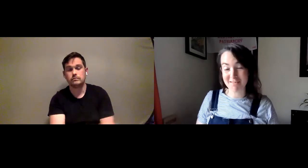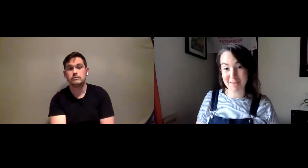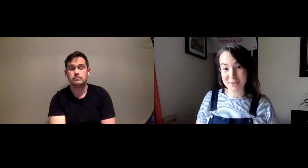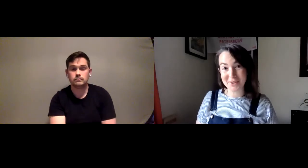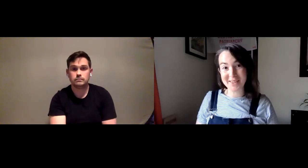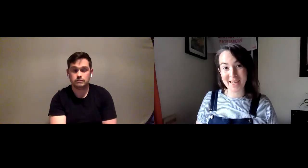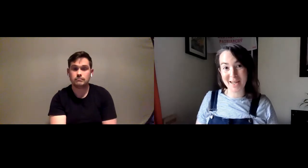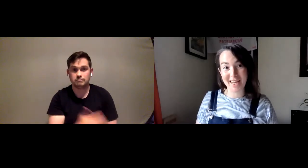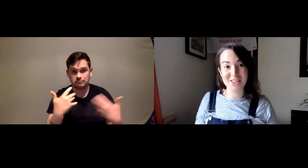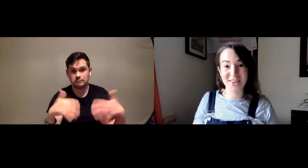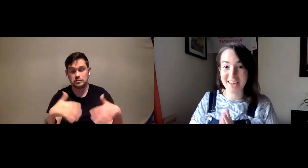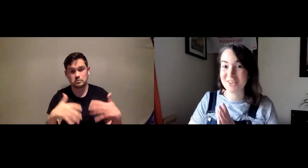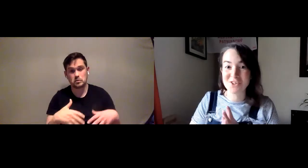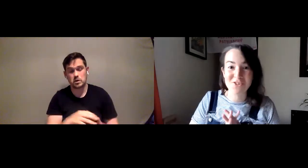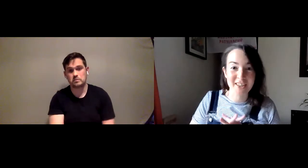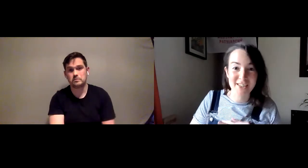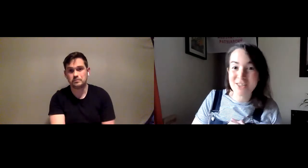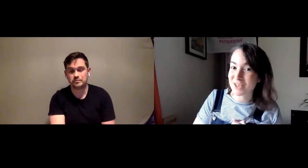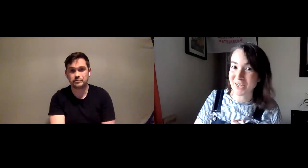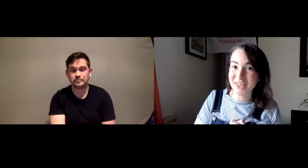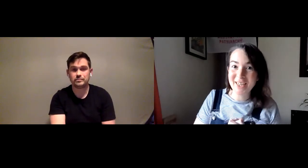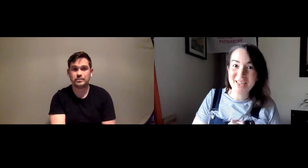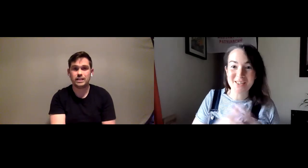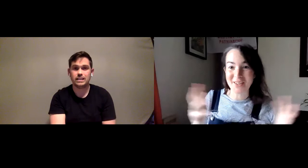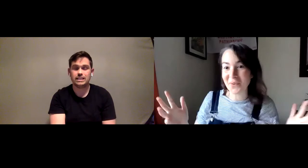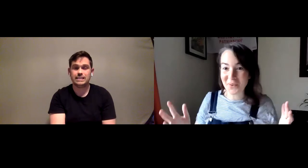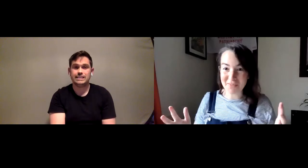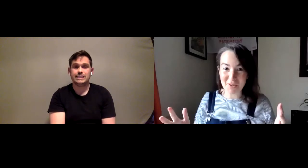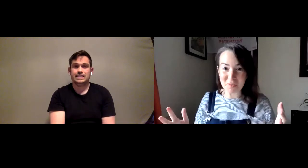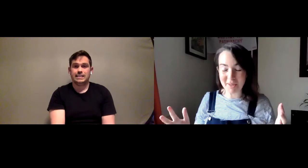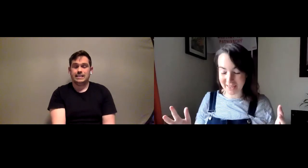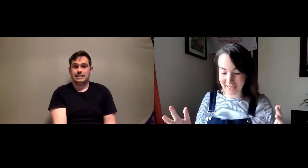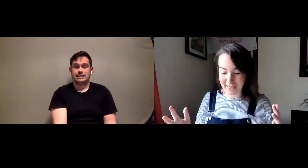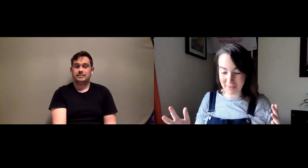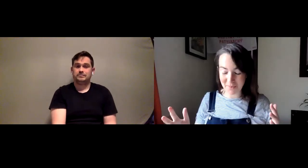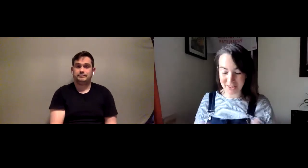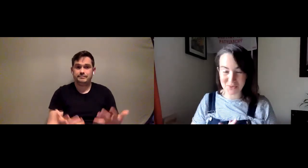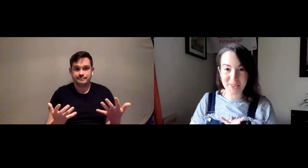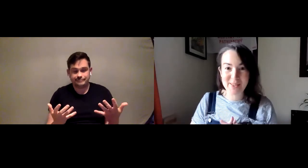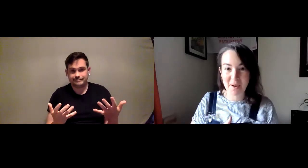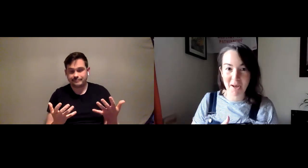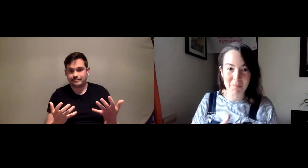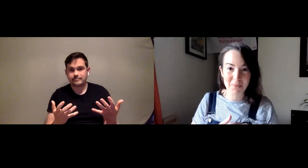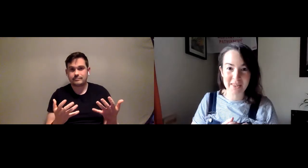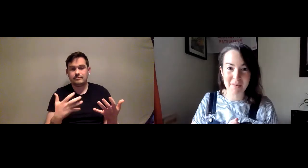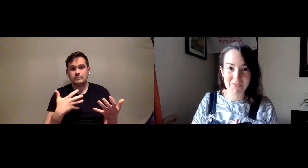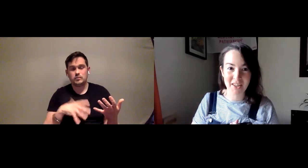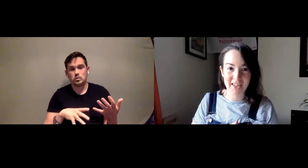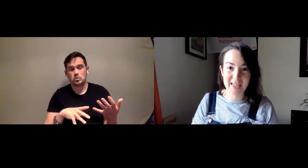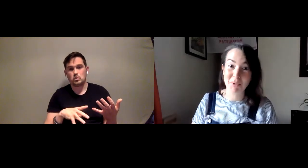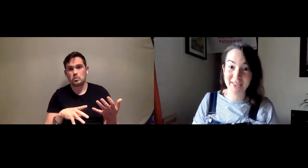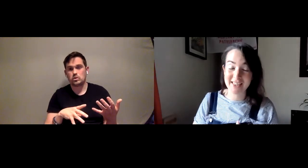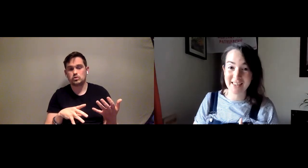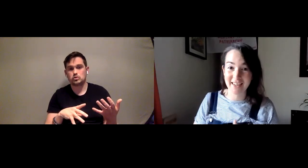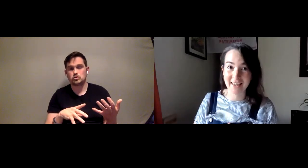It's been incredible. I don't think I can do justice to all of you, but I just want to sum up with some of the